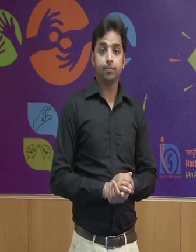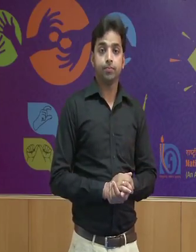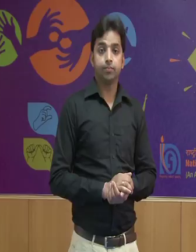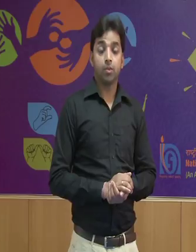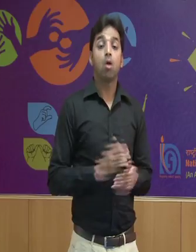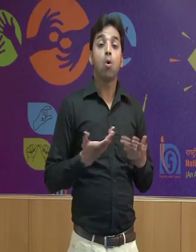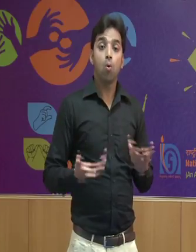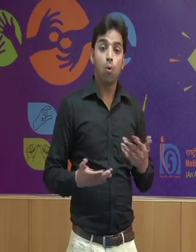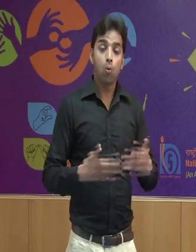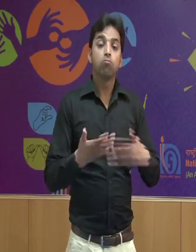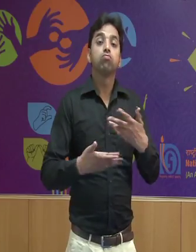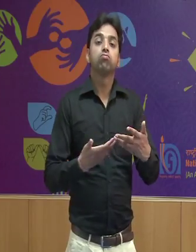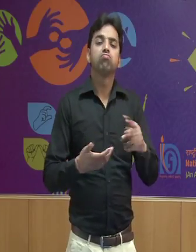while some other times